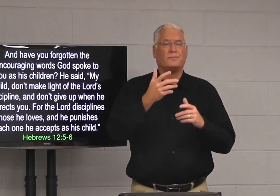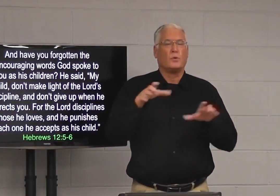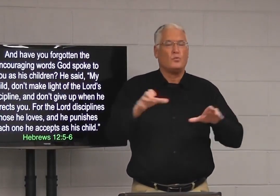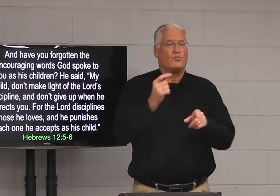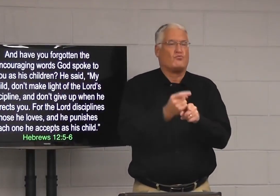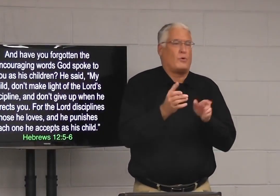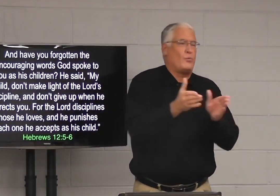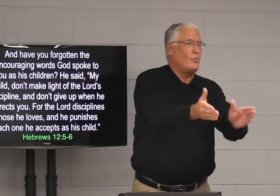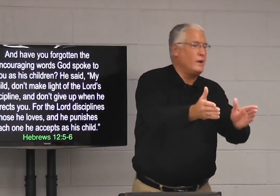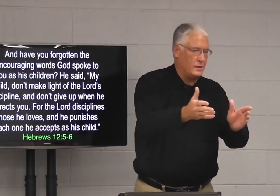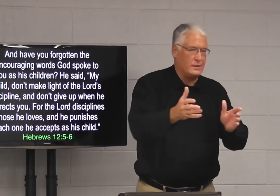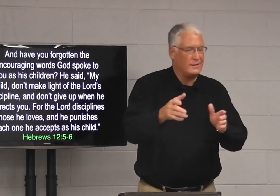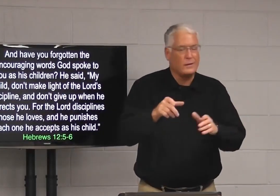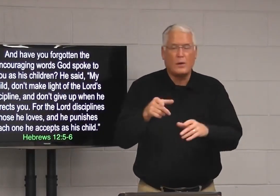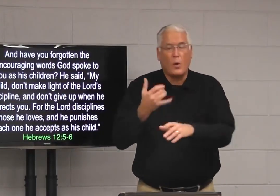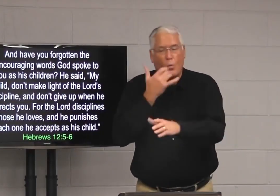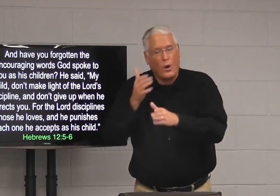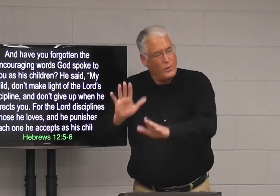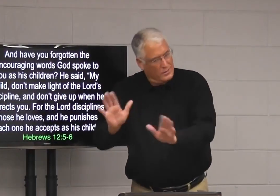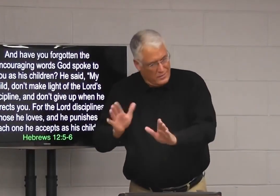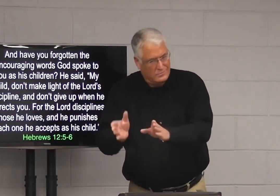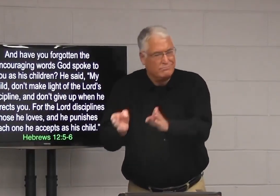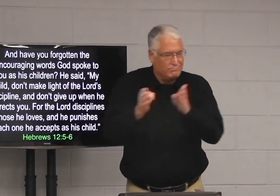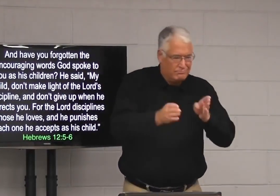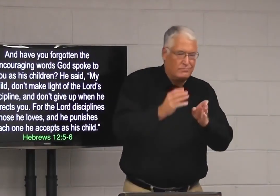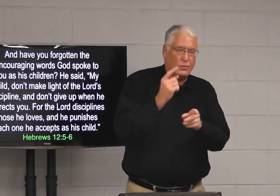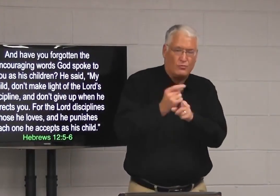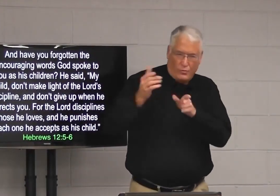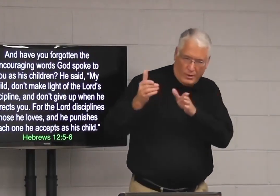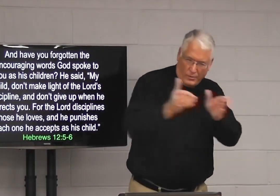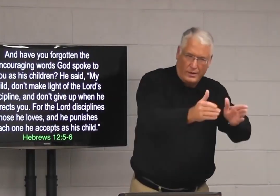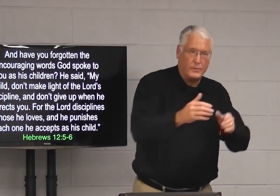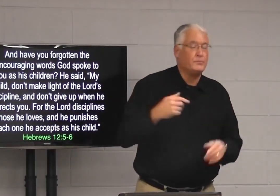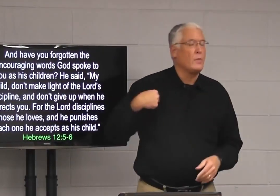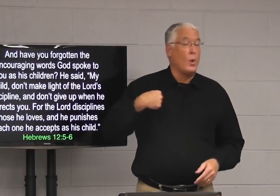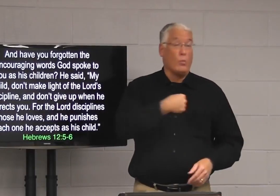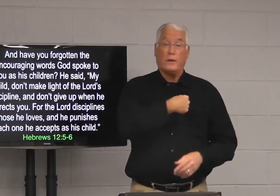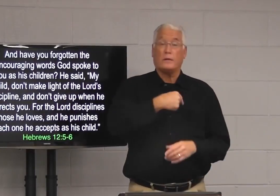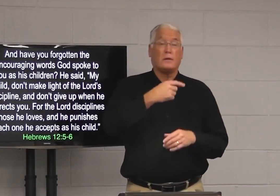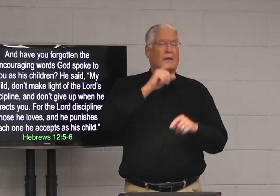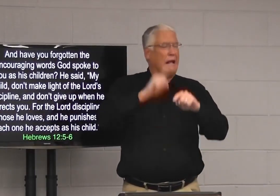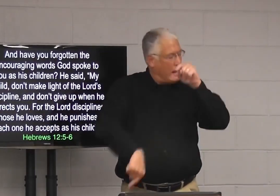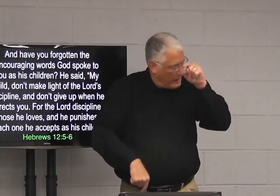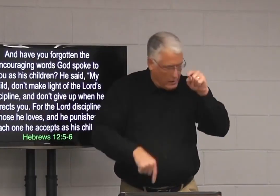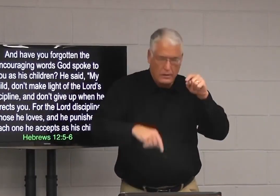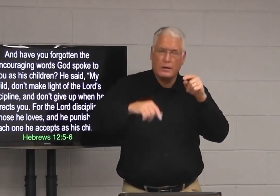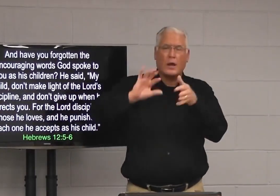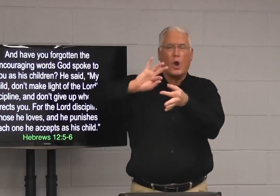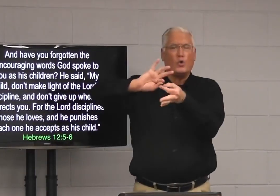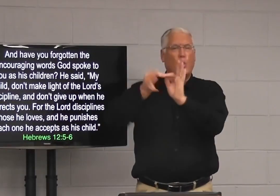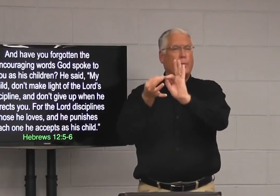teach us to go the right way and to avoid the wrong ways. And we